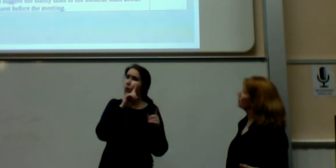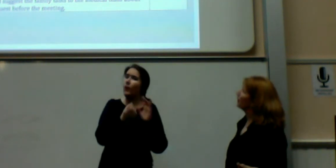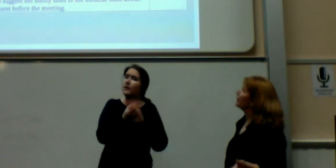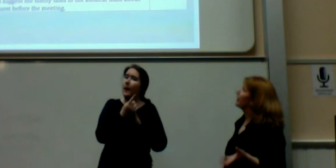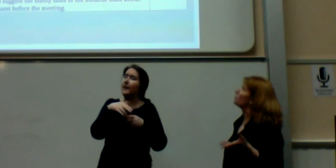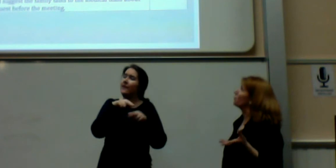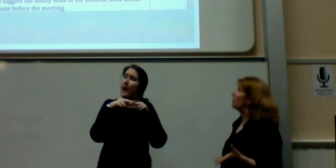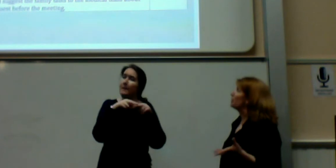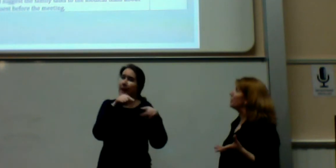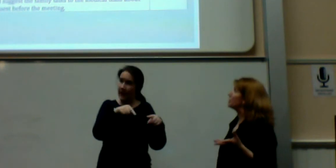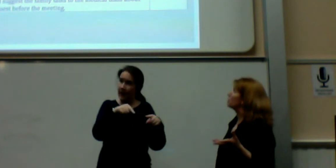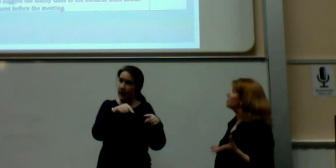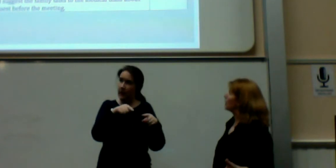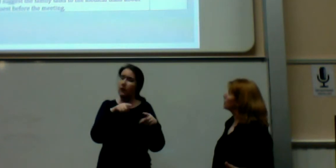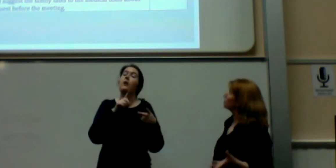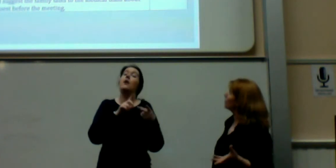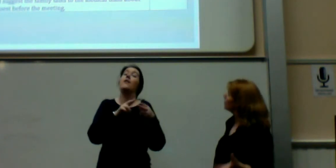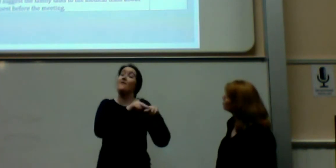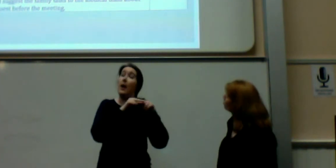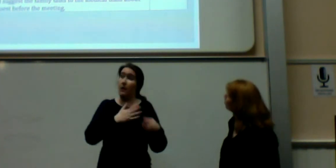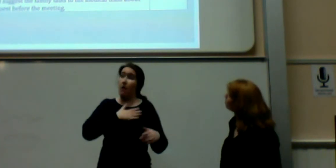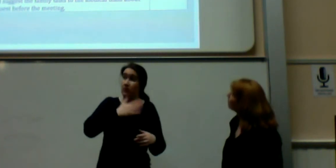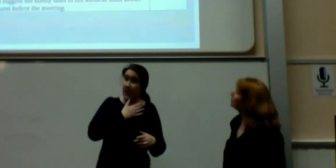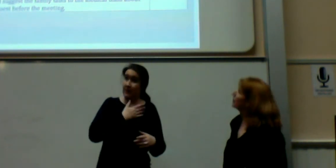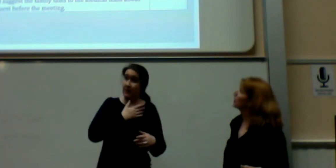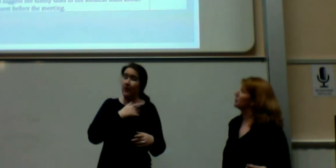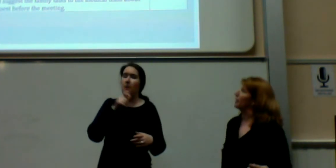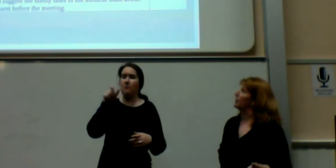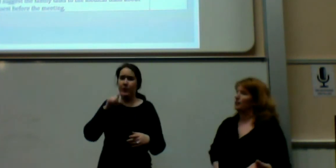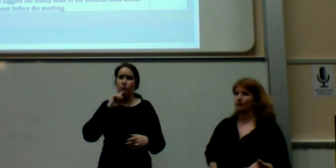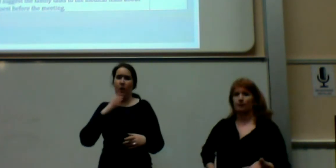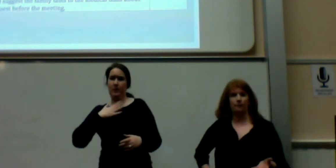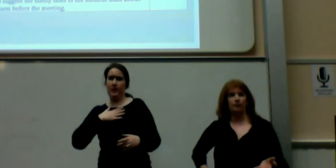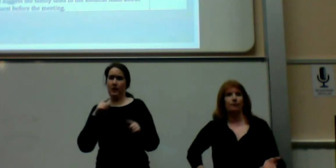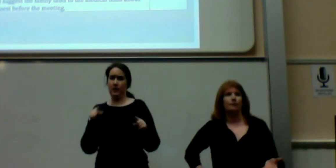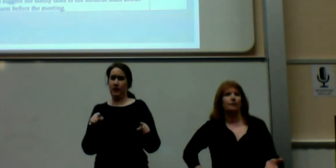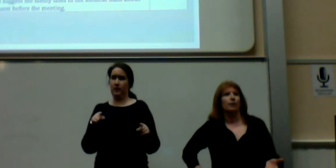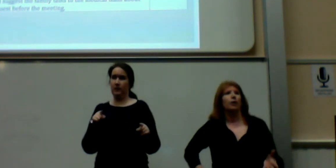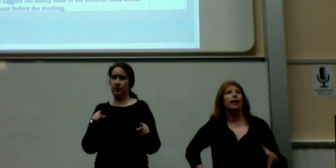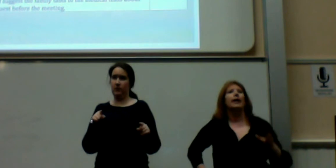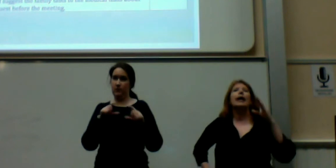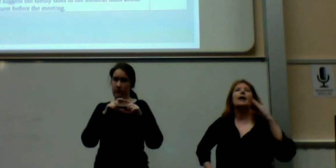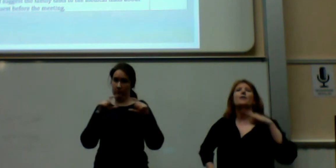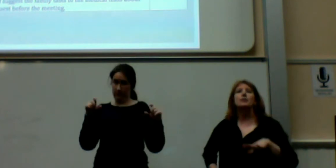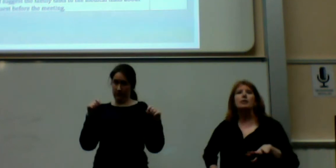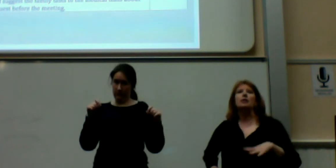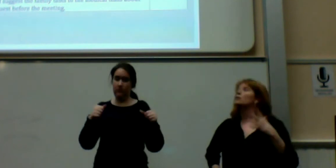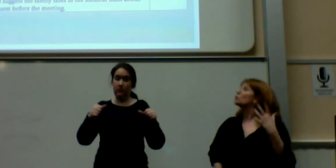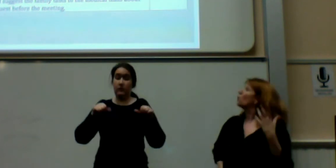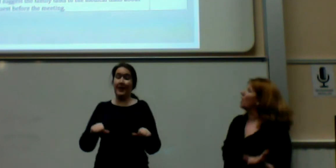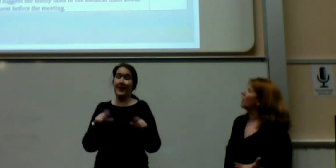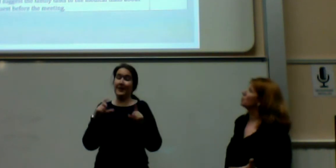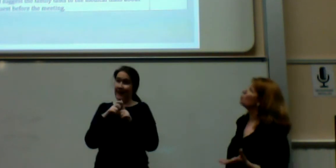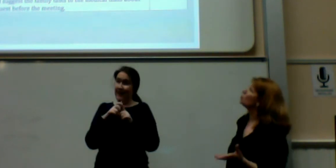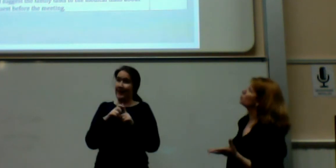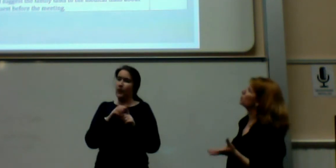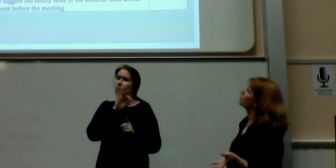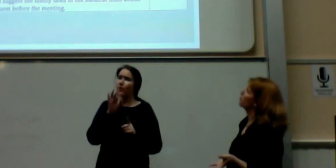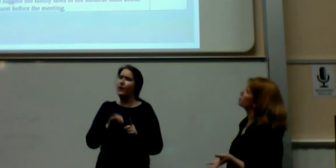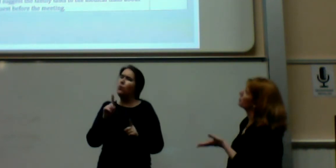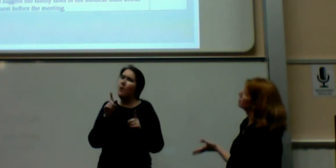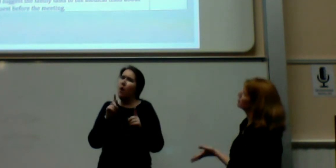the family. If the family gets upset, the patient would most likely get upset. Okay, and then D is what kind of